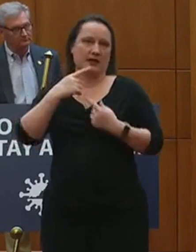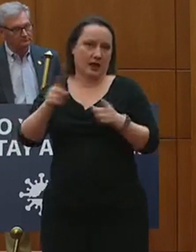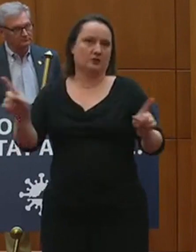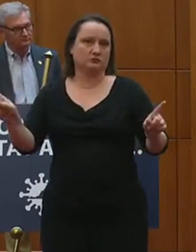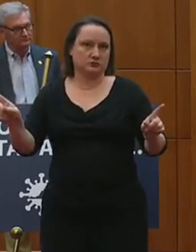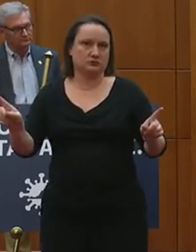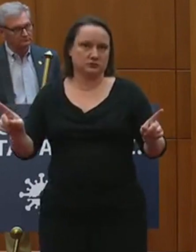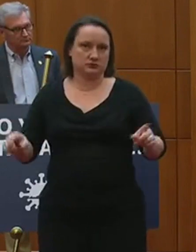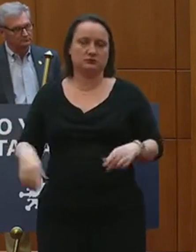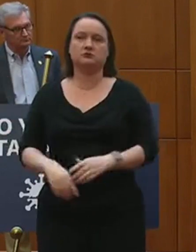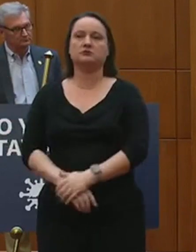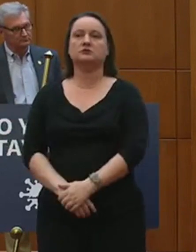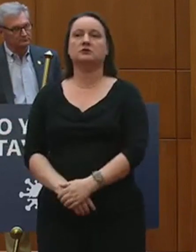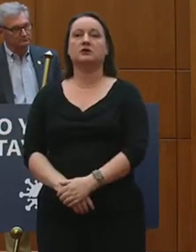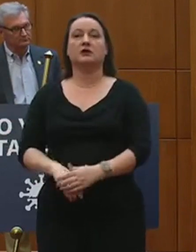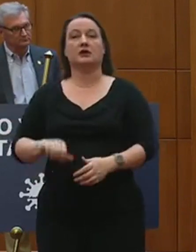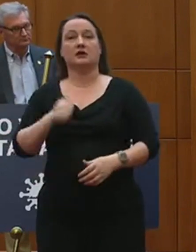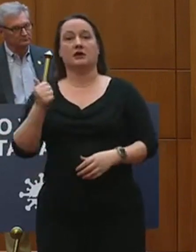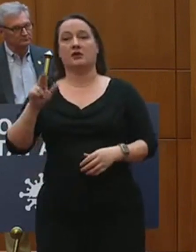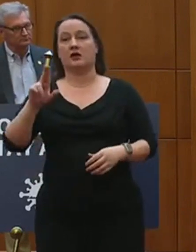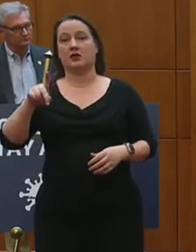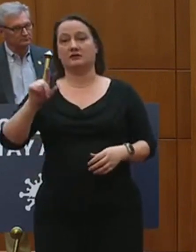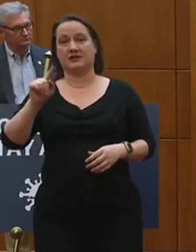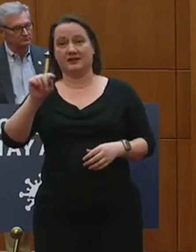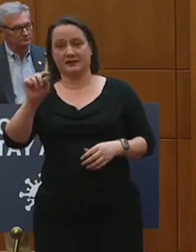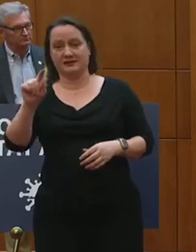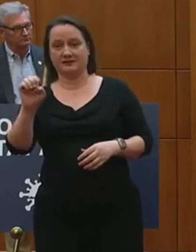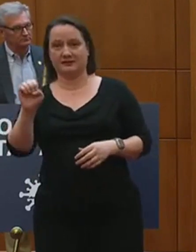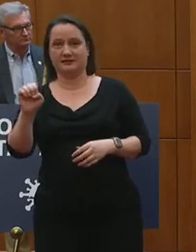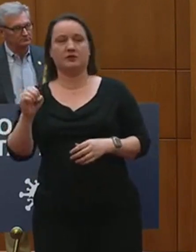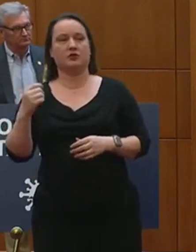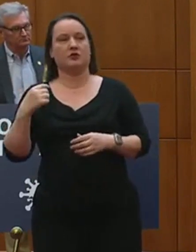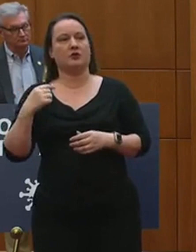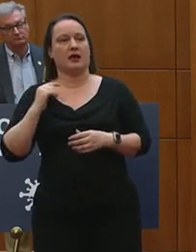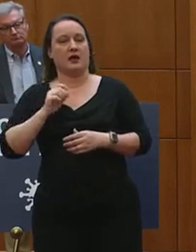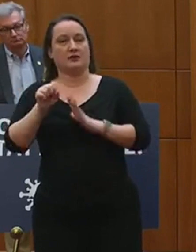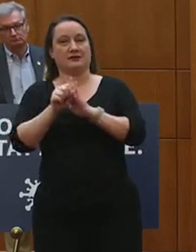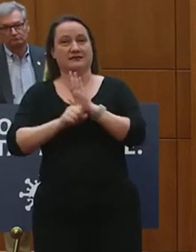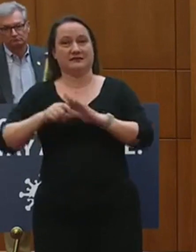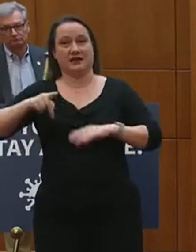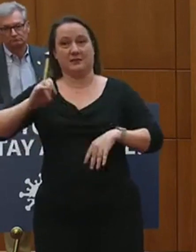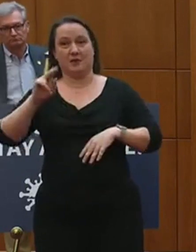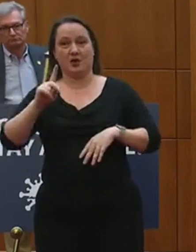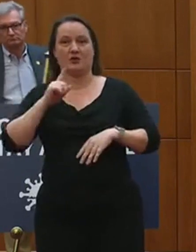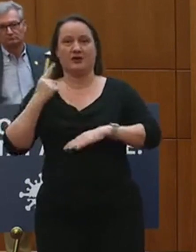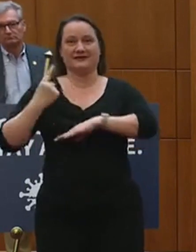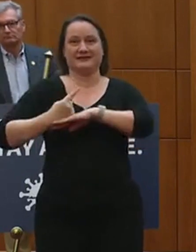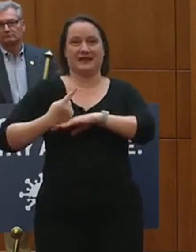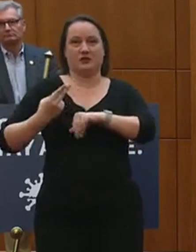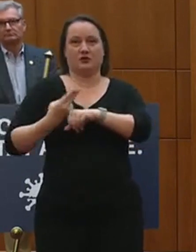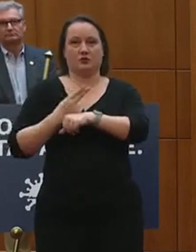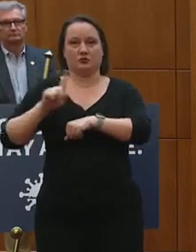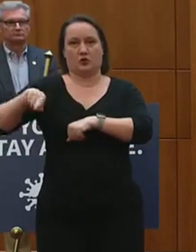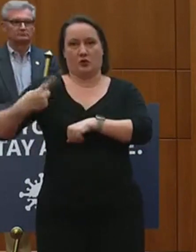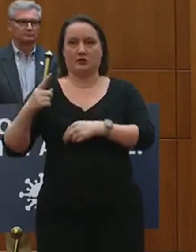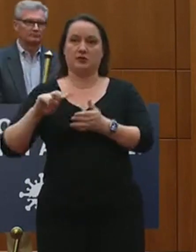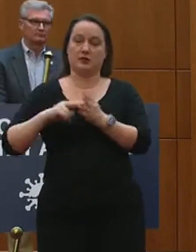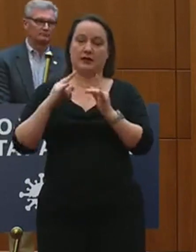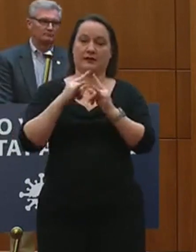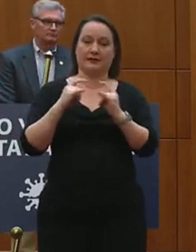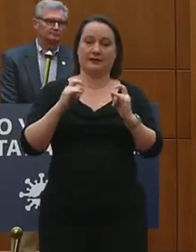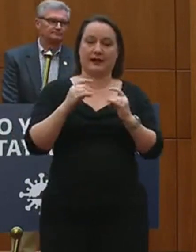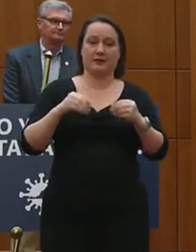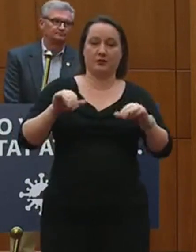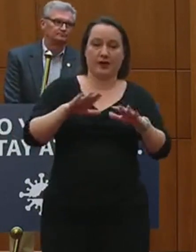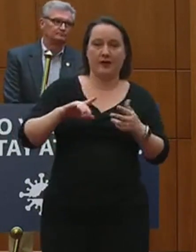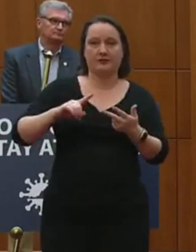the decision to make our state parks day use only, meaning that we will close campgrounds, cabins,